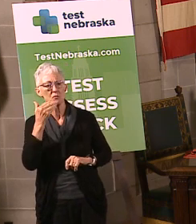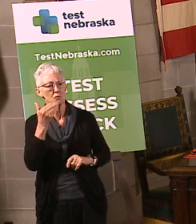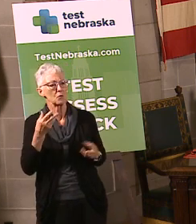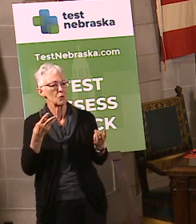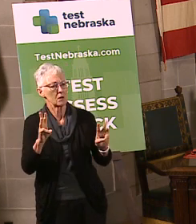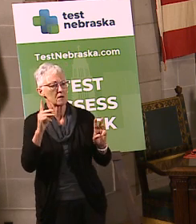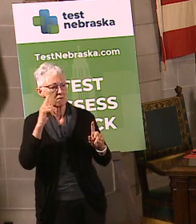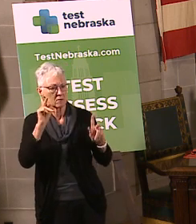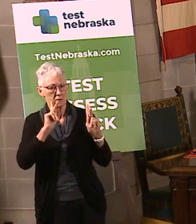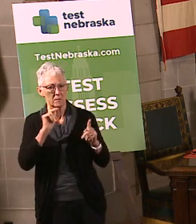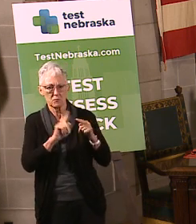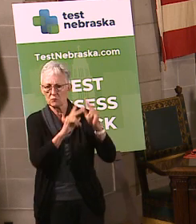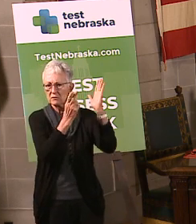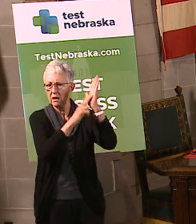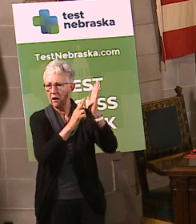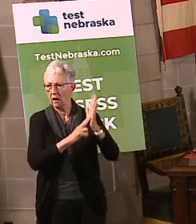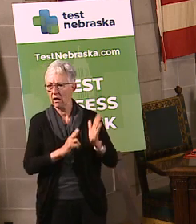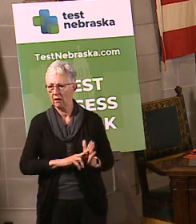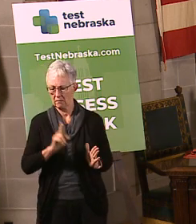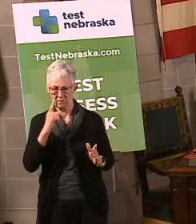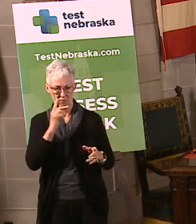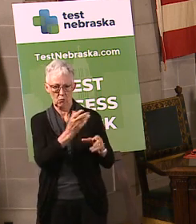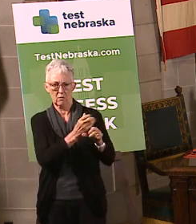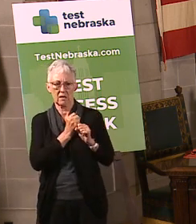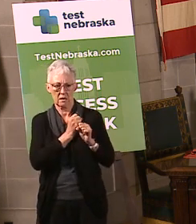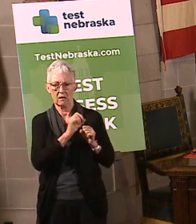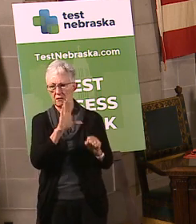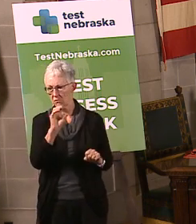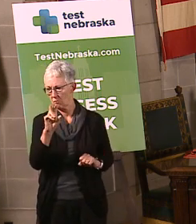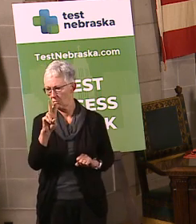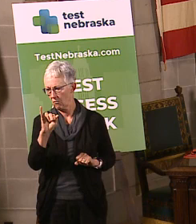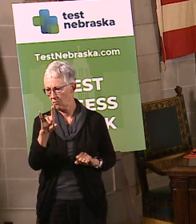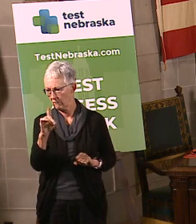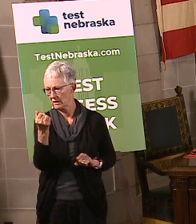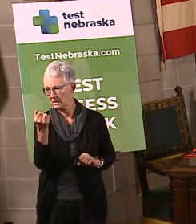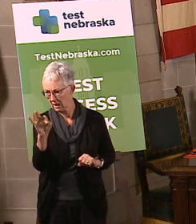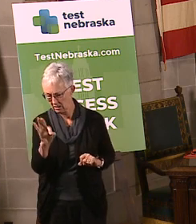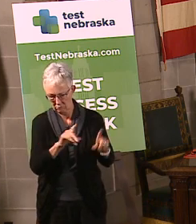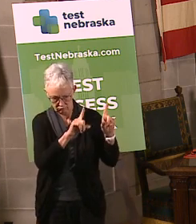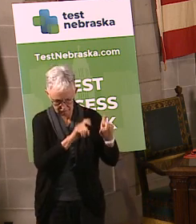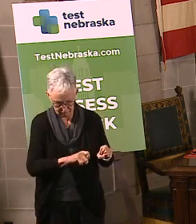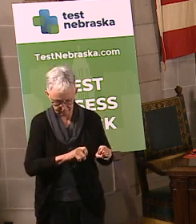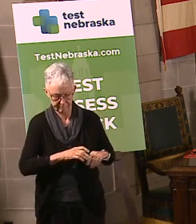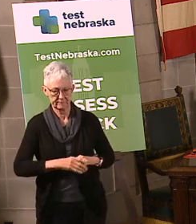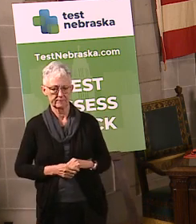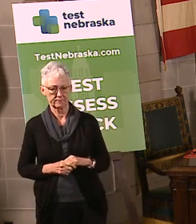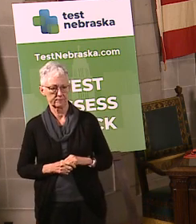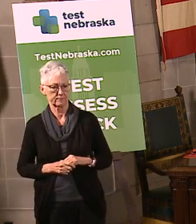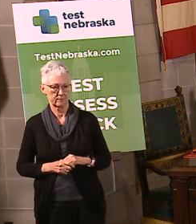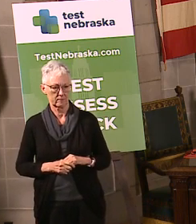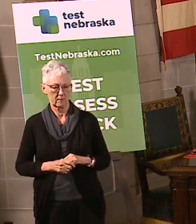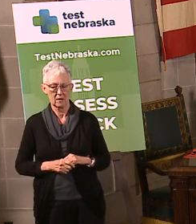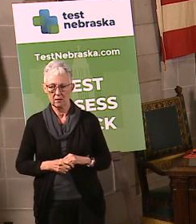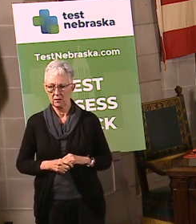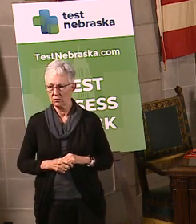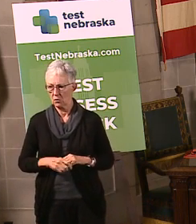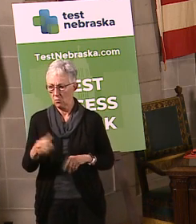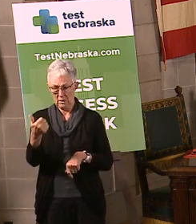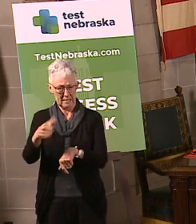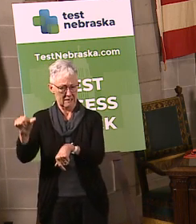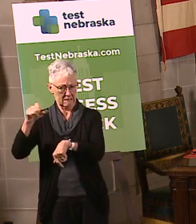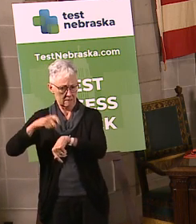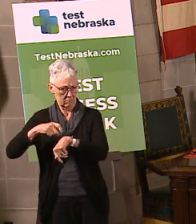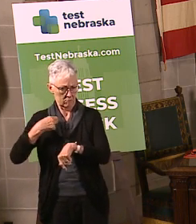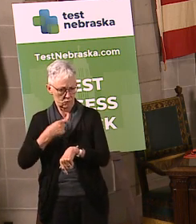scheduling testing. And a couple of announcements with regard to this. So whenever we bring on a new lab, and that's what testnebraska.com is, it's a